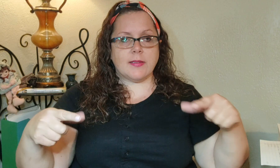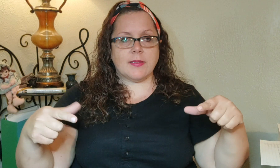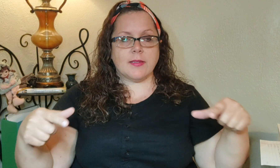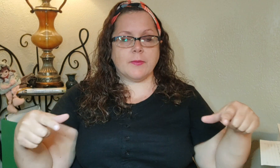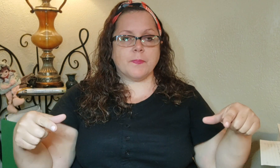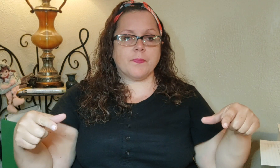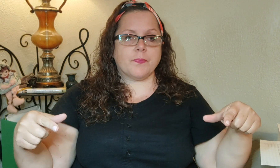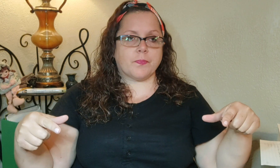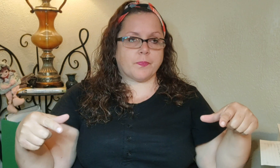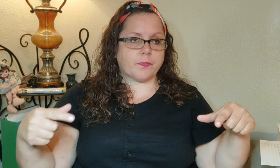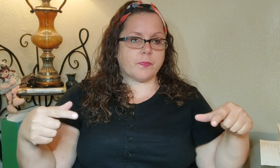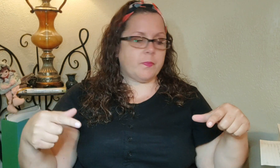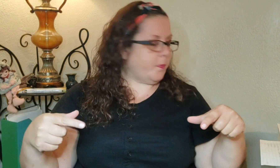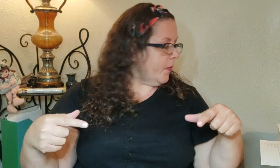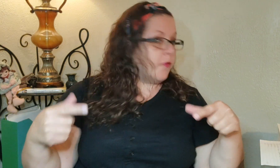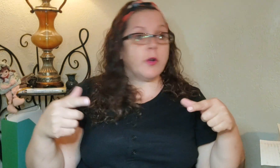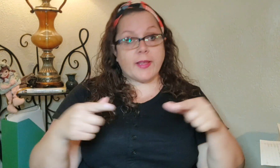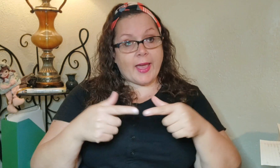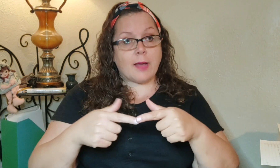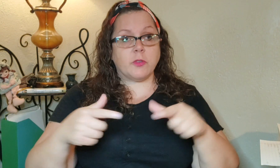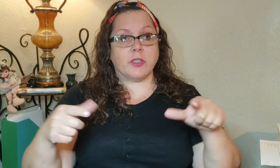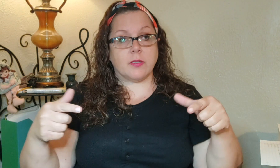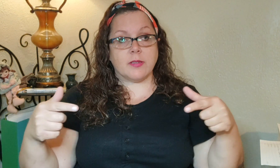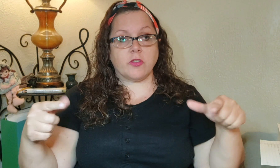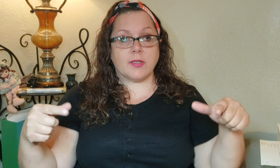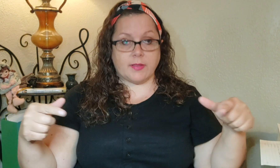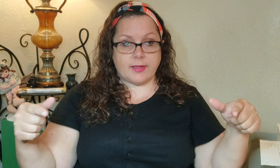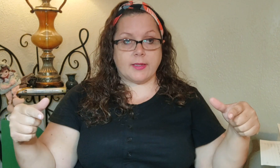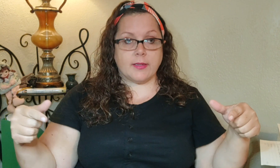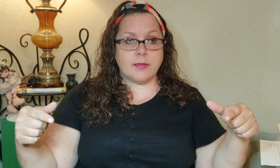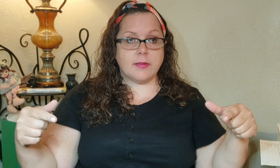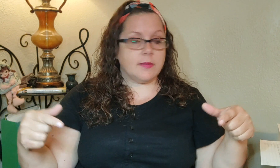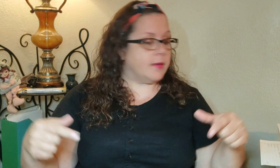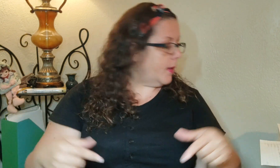sentence. For the captions, it's just sentence.